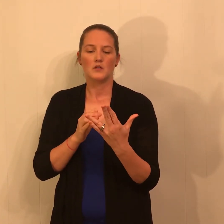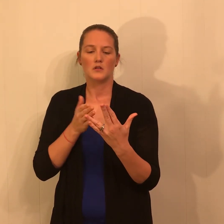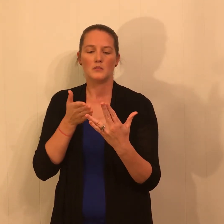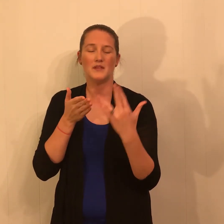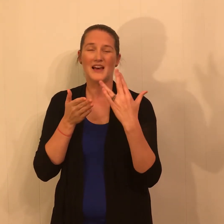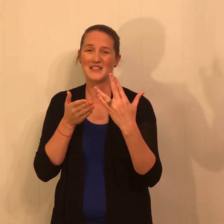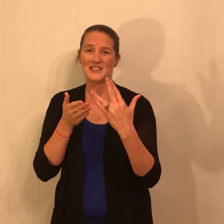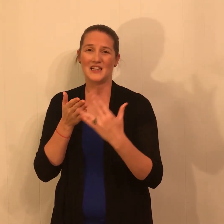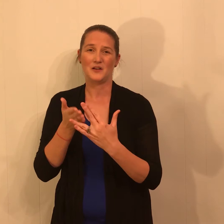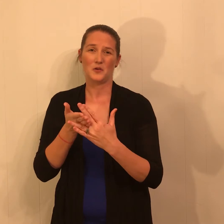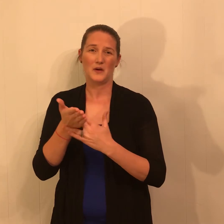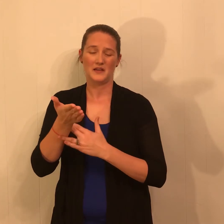But that's the technical way.